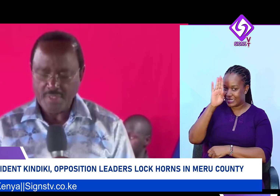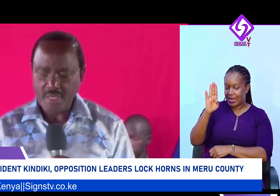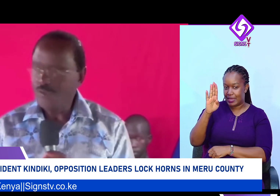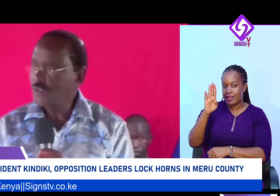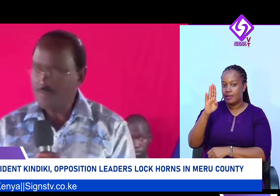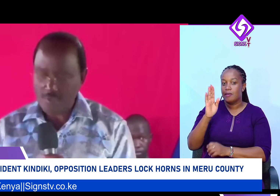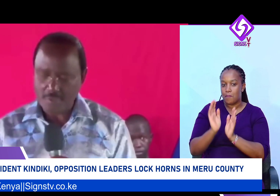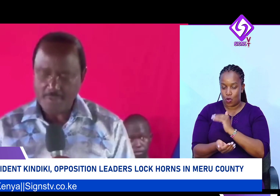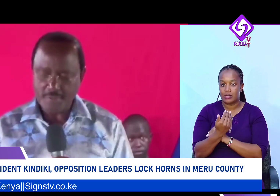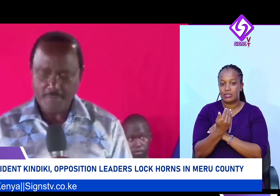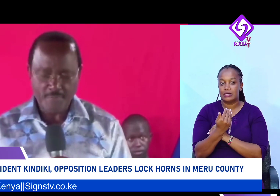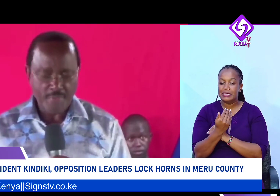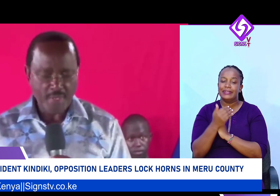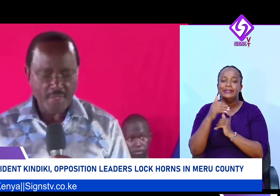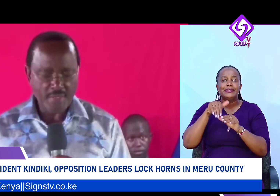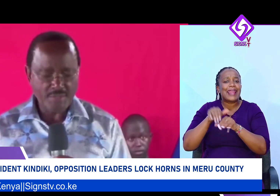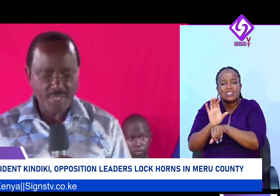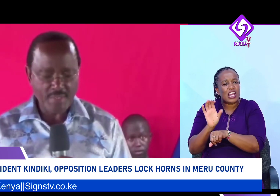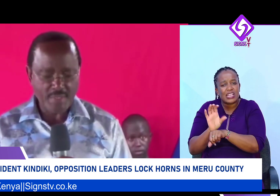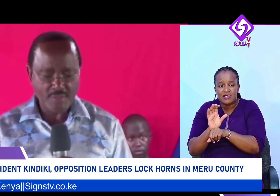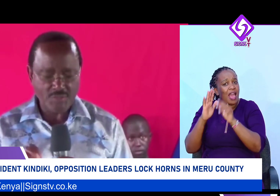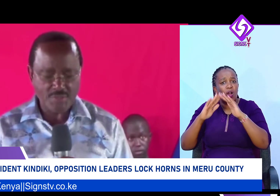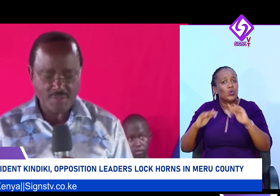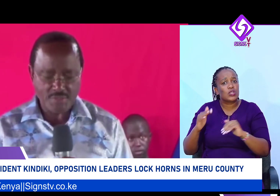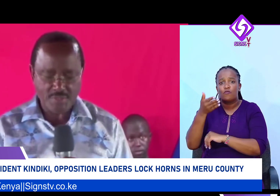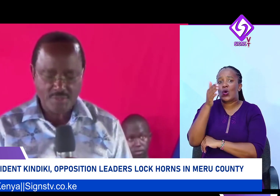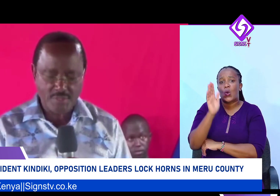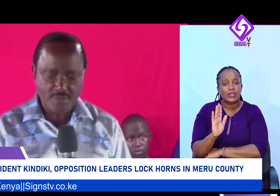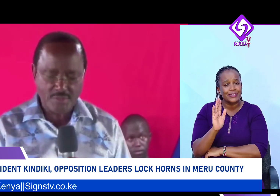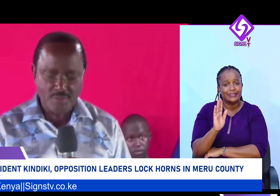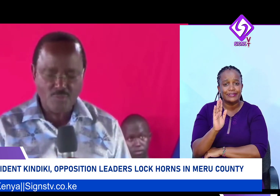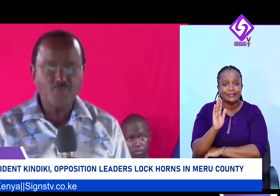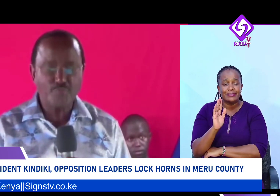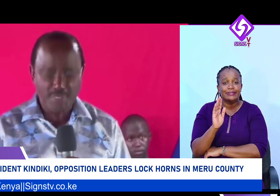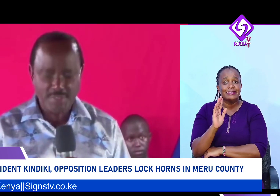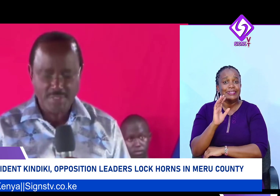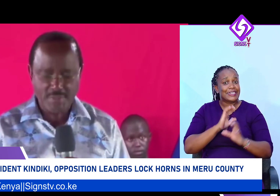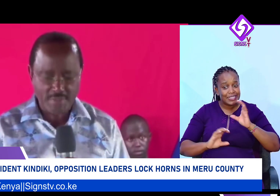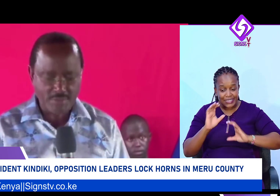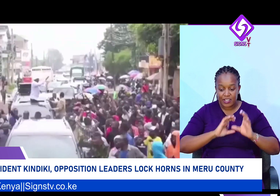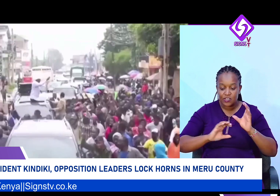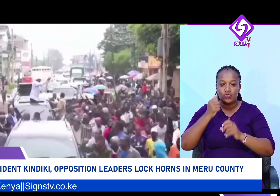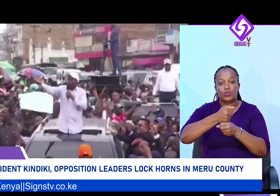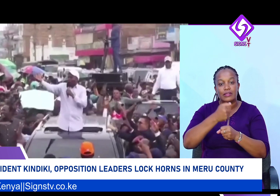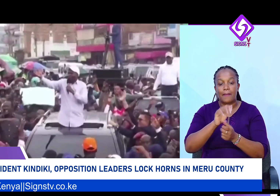a house of God against Kenyan citizens exercising their most basic rights.